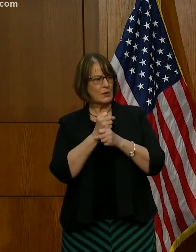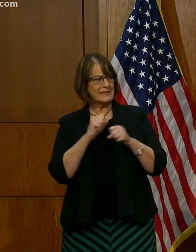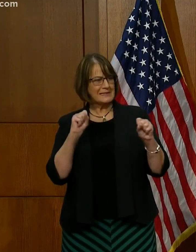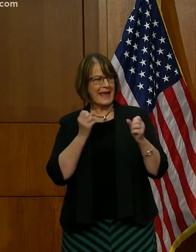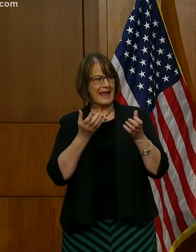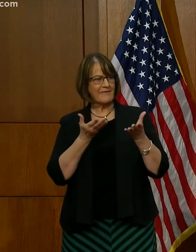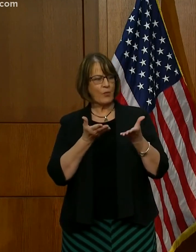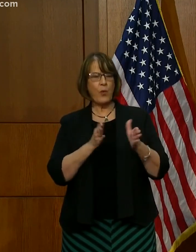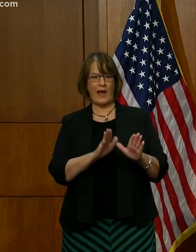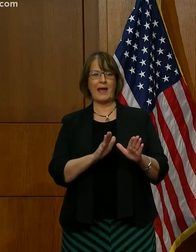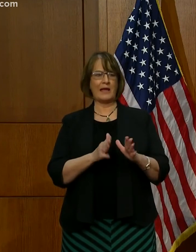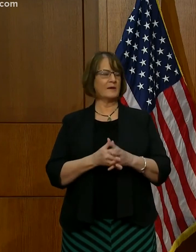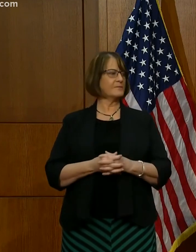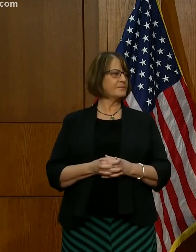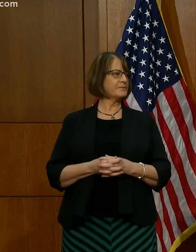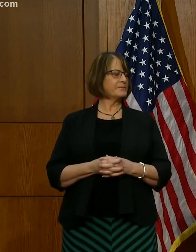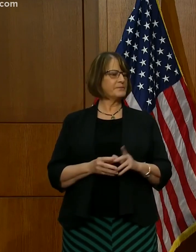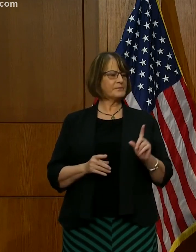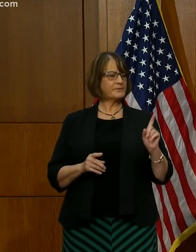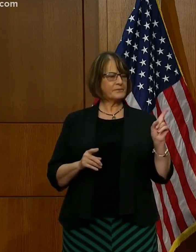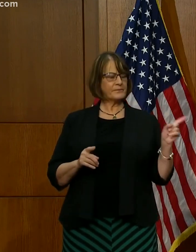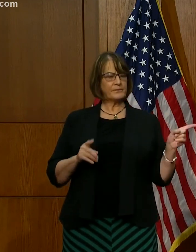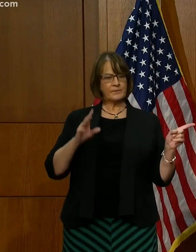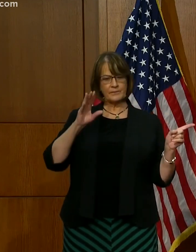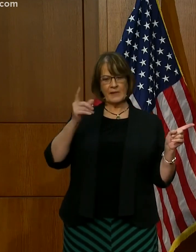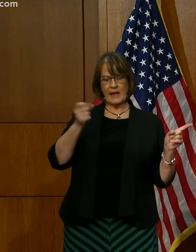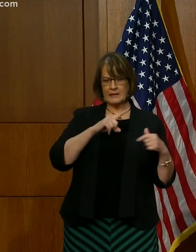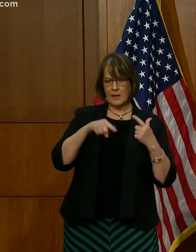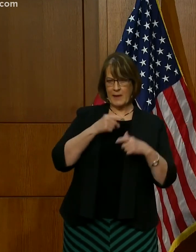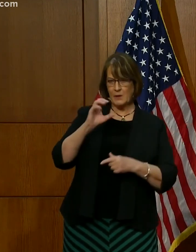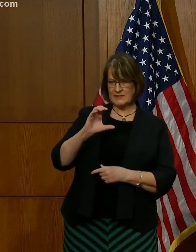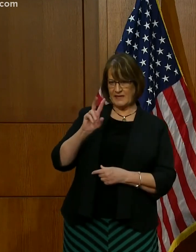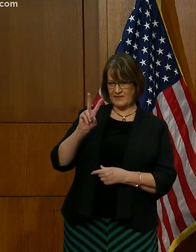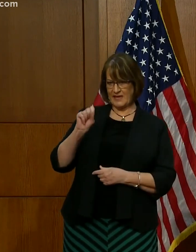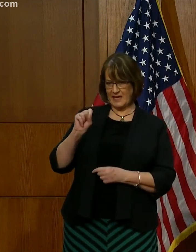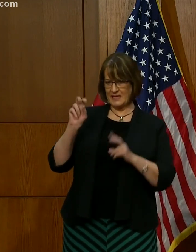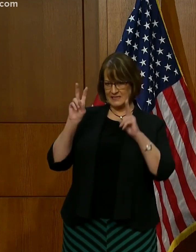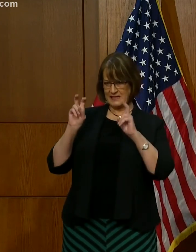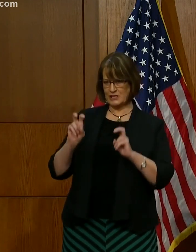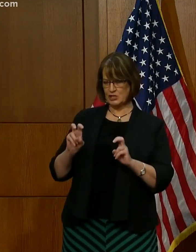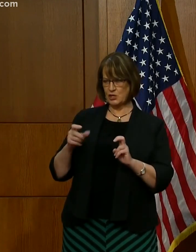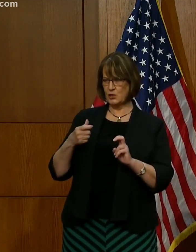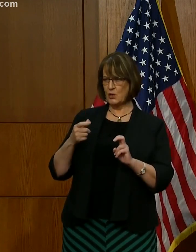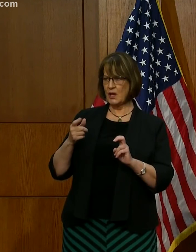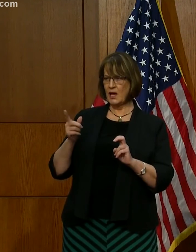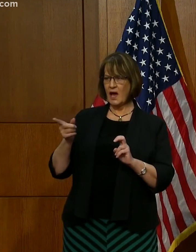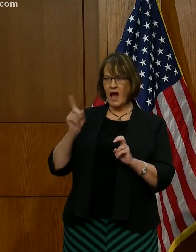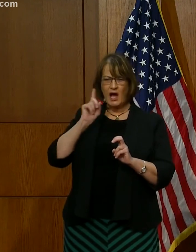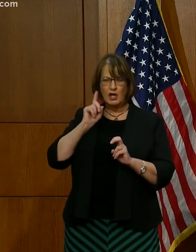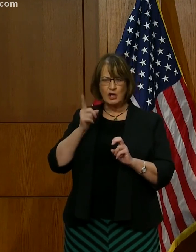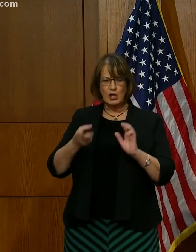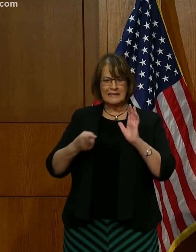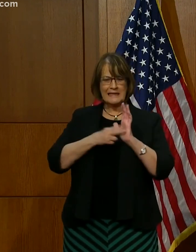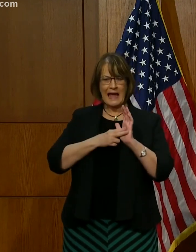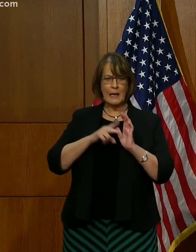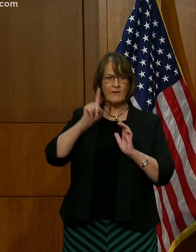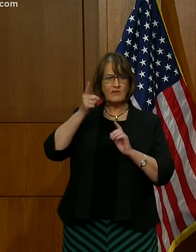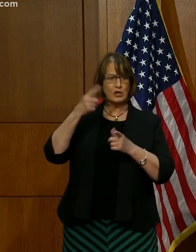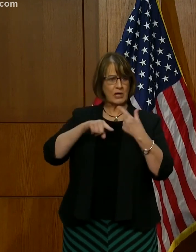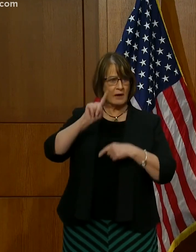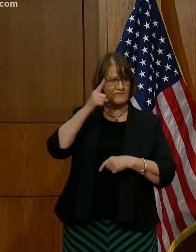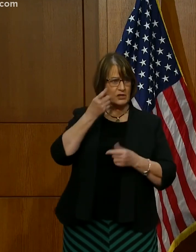responsibly. The CVS issue, I talked to their local reps, and they said that sign-up's going to be on a first-come, first-served basis,